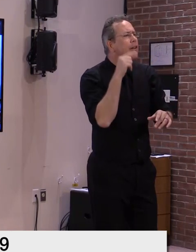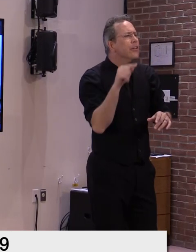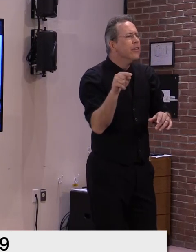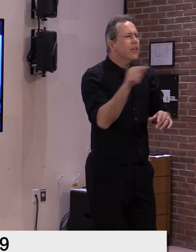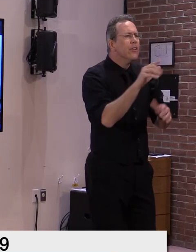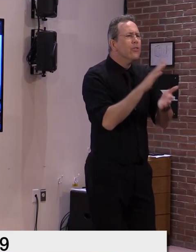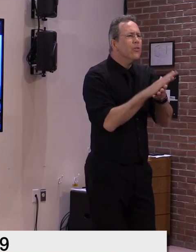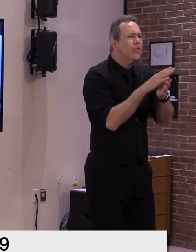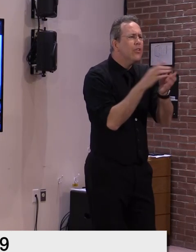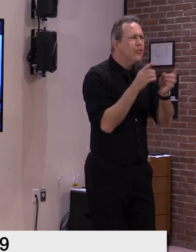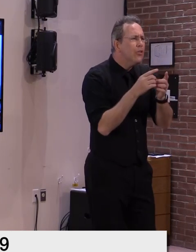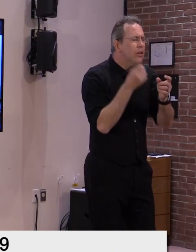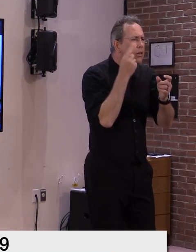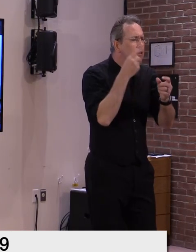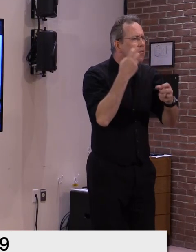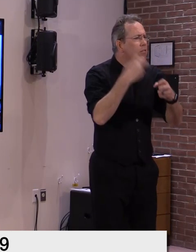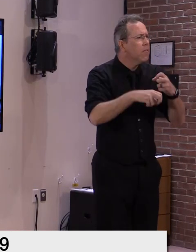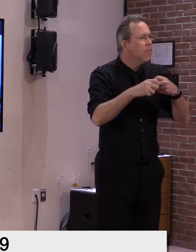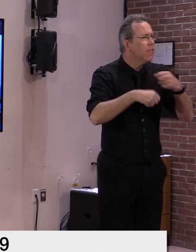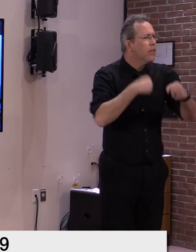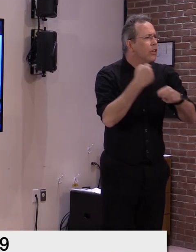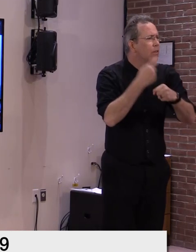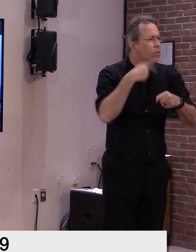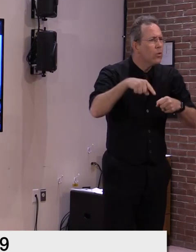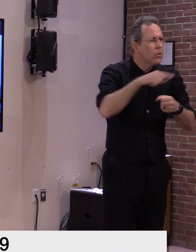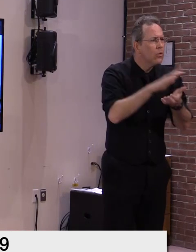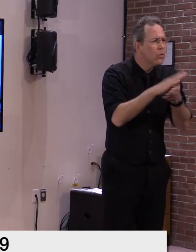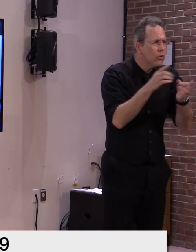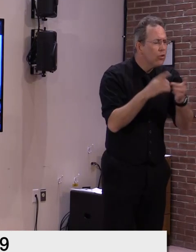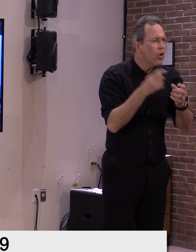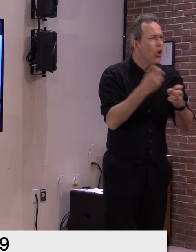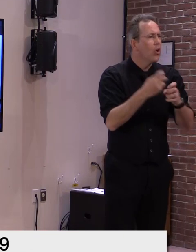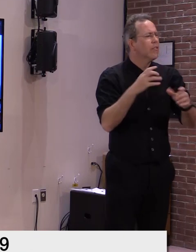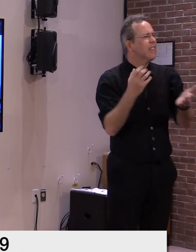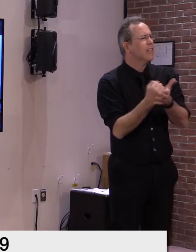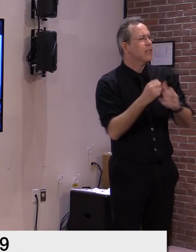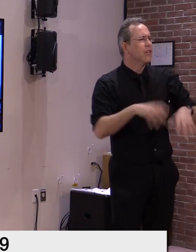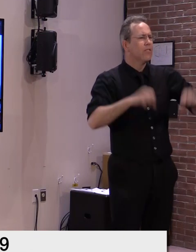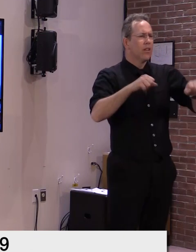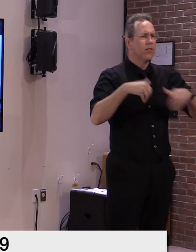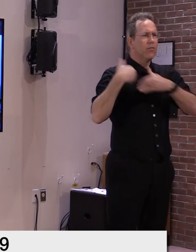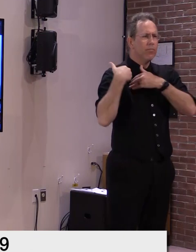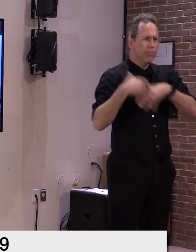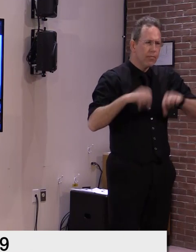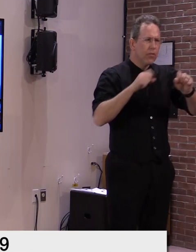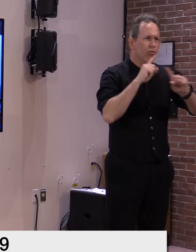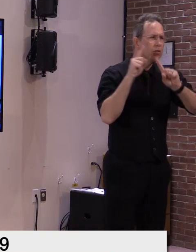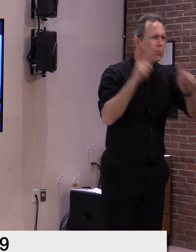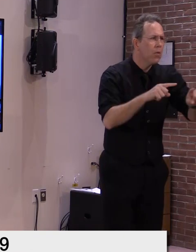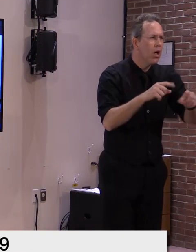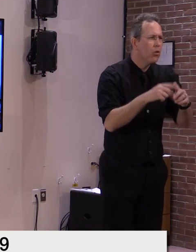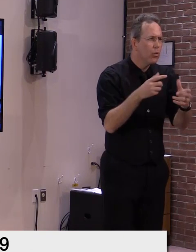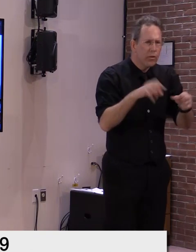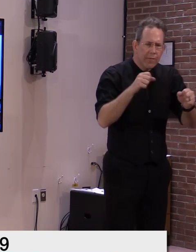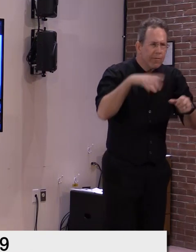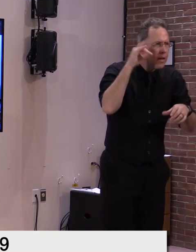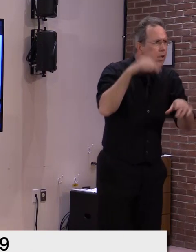respond in an unprecedented way. We have the resources. Let us be creative. Let's work